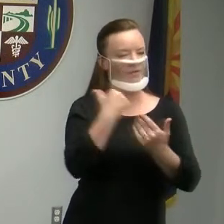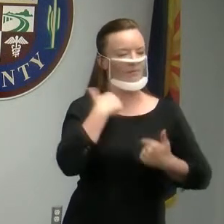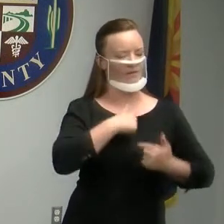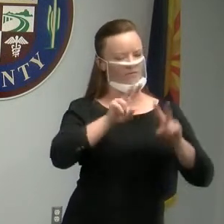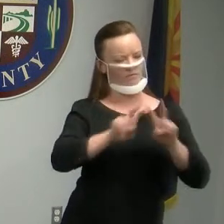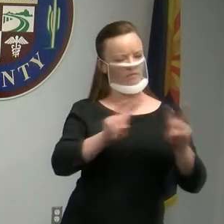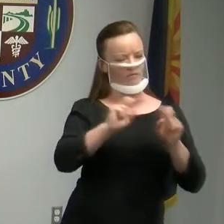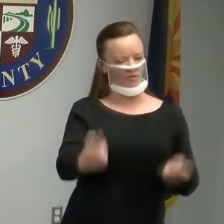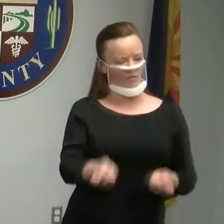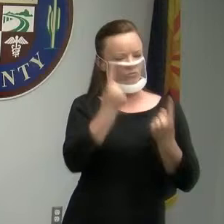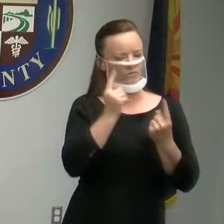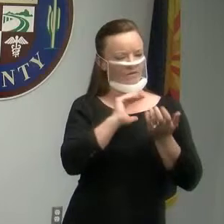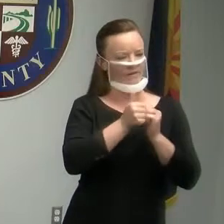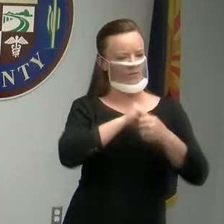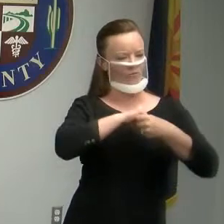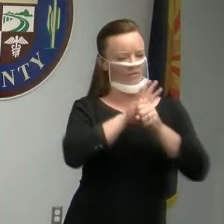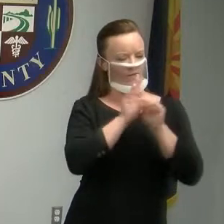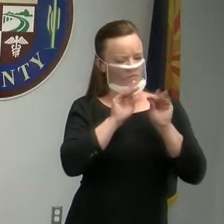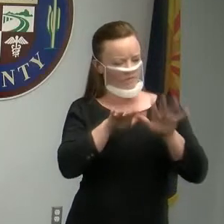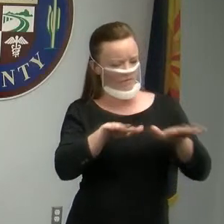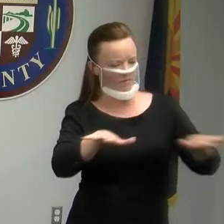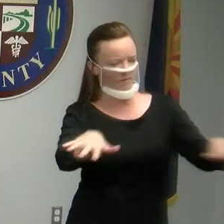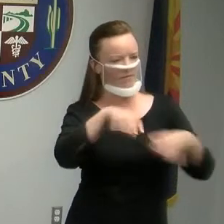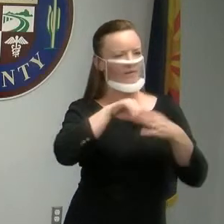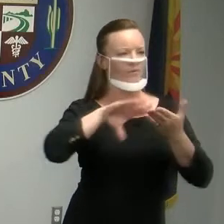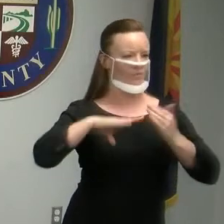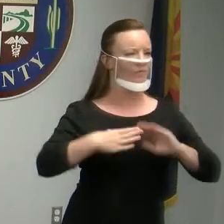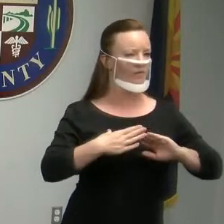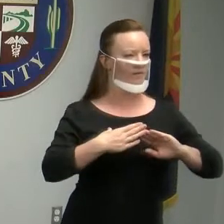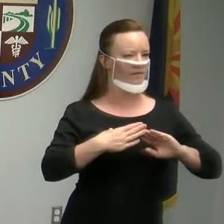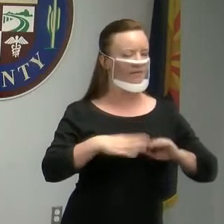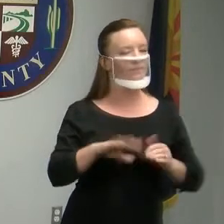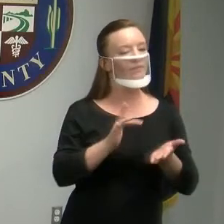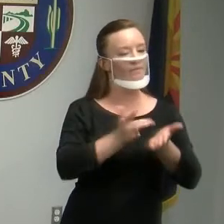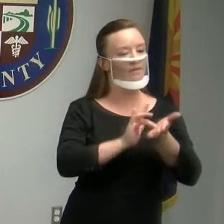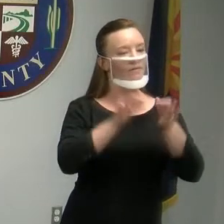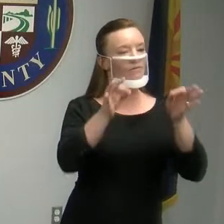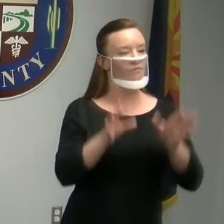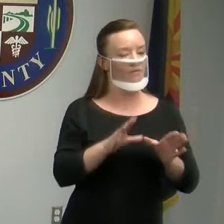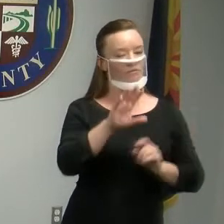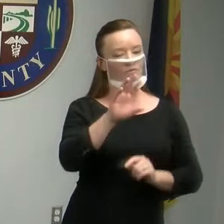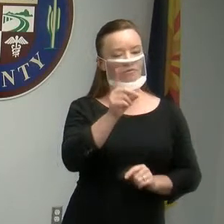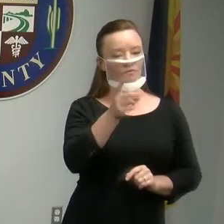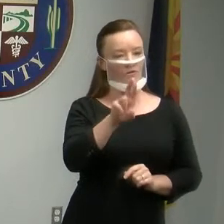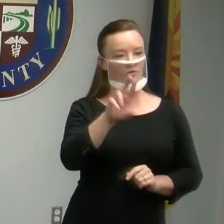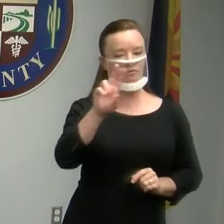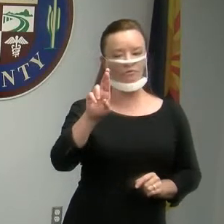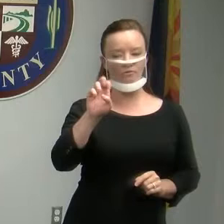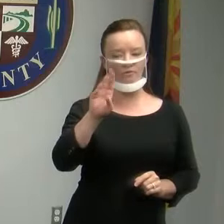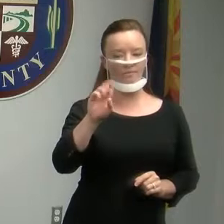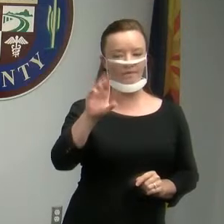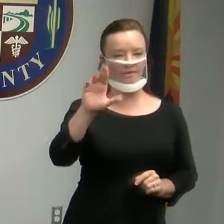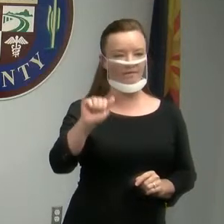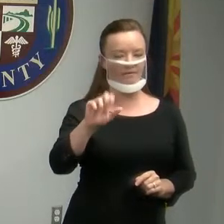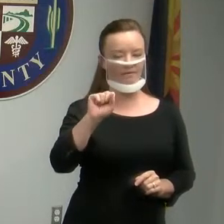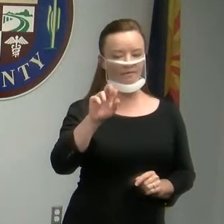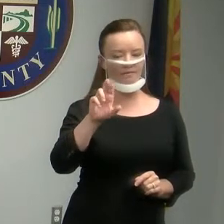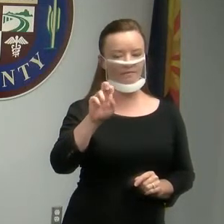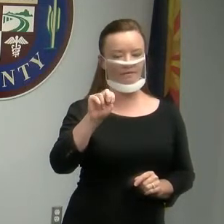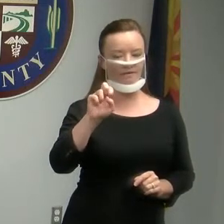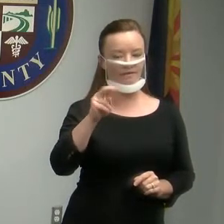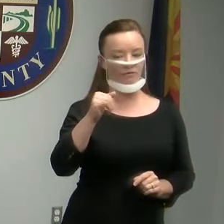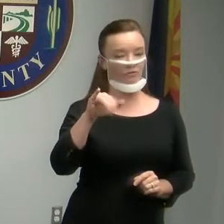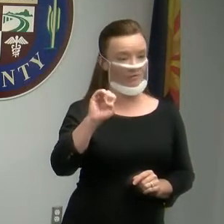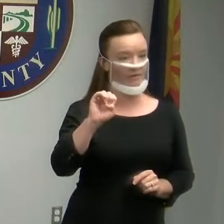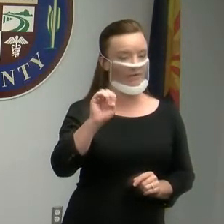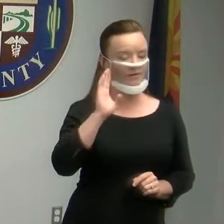how COVID-19 is moving throughout our community. Medical Director Dr. Rebecca Sonnenschein is here to talk a little bit more about that data, and we're going to